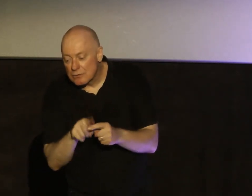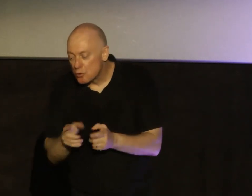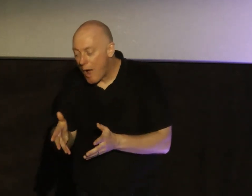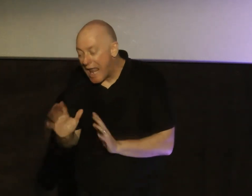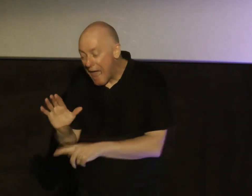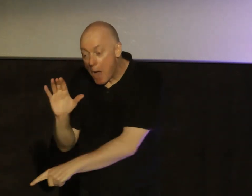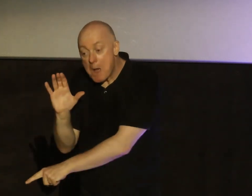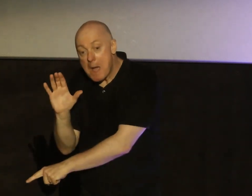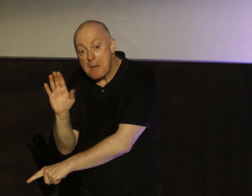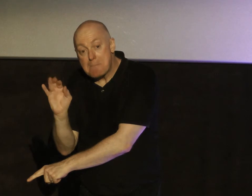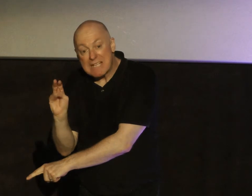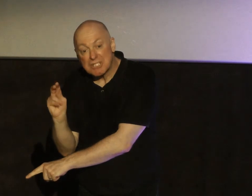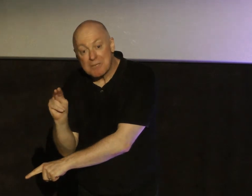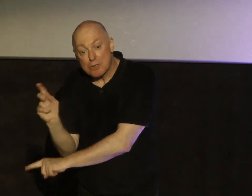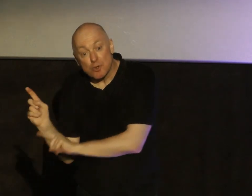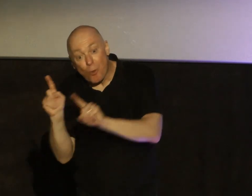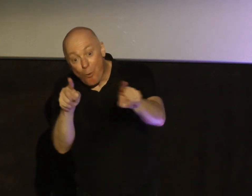Benjamin to them?